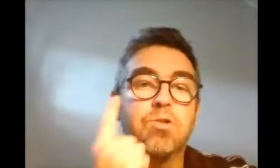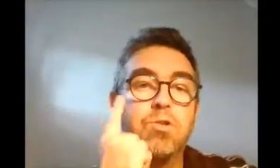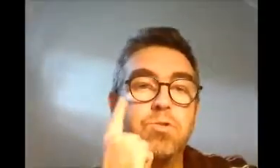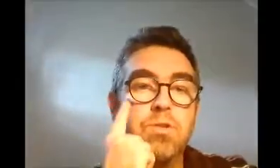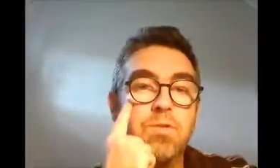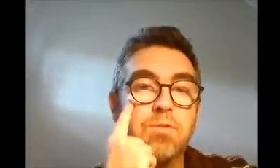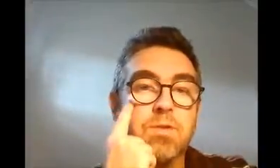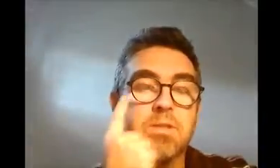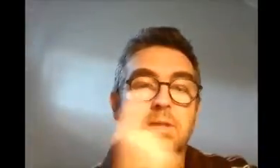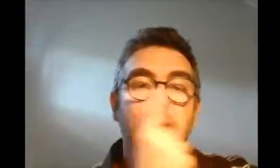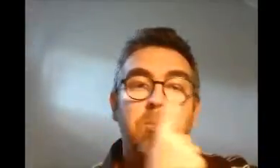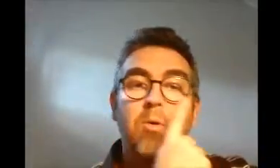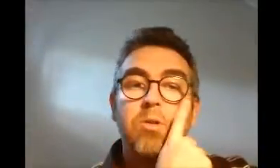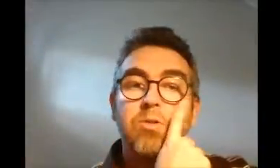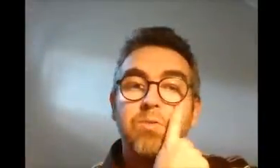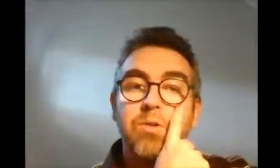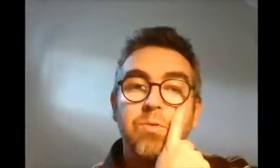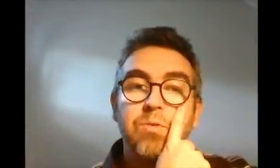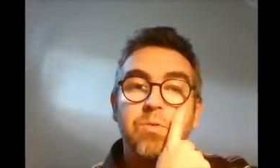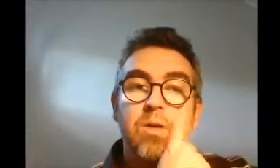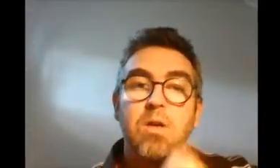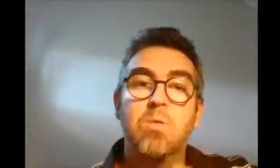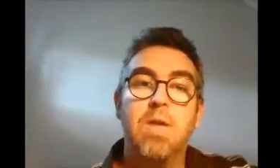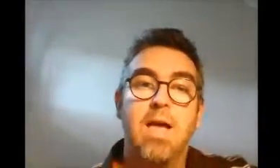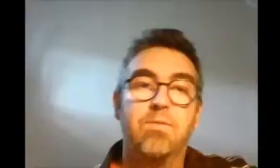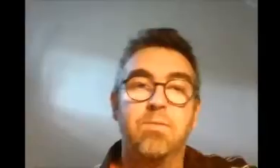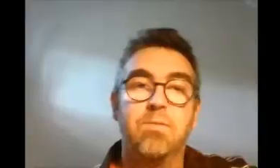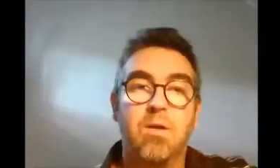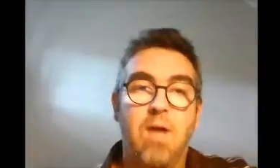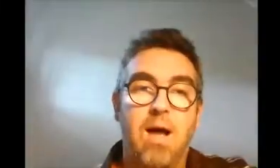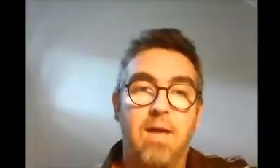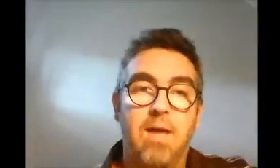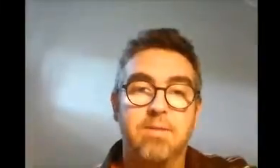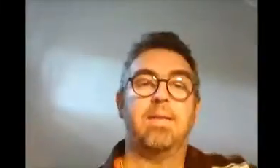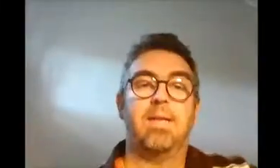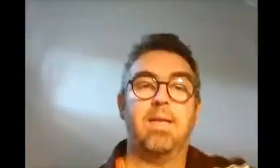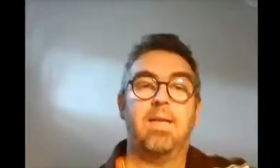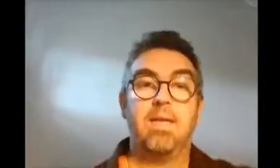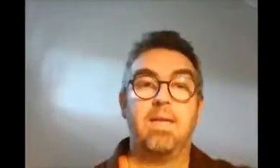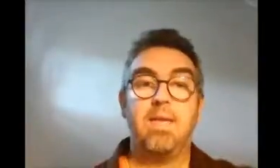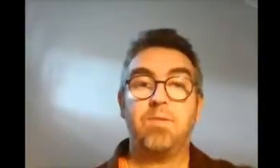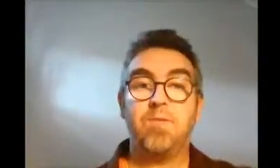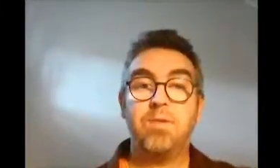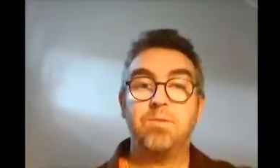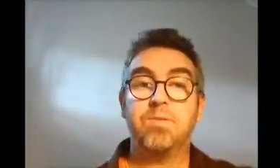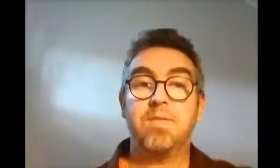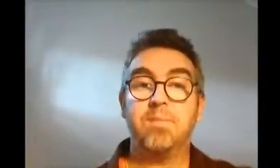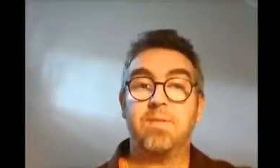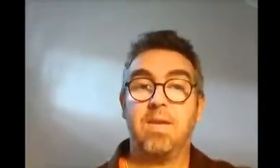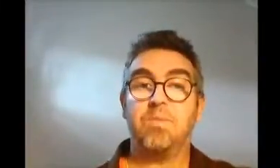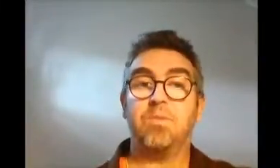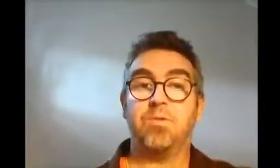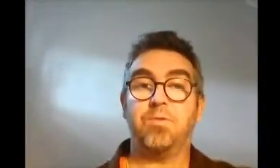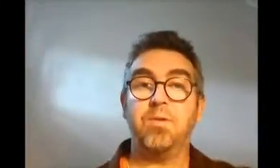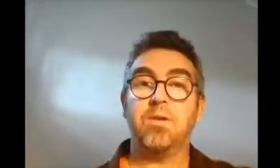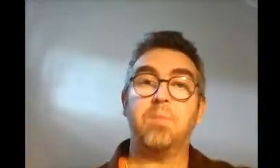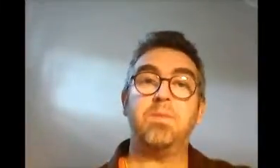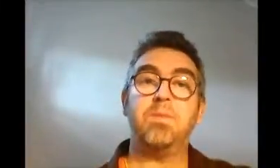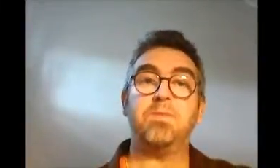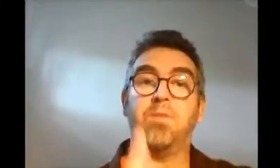two different points of view we have with our eyes. Now try to do the same thing with your finger a bit